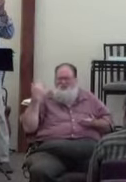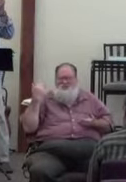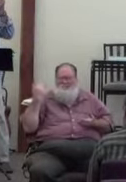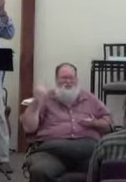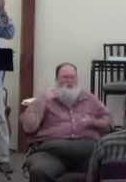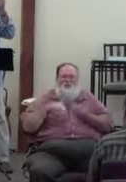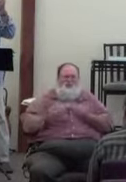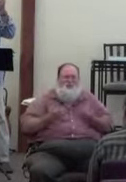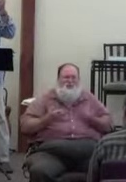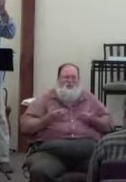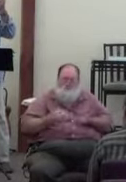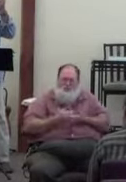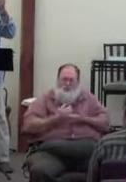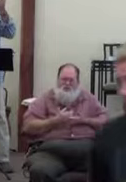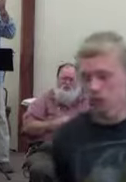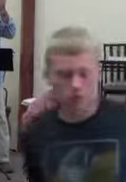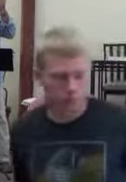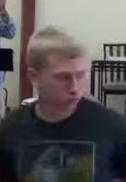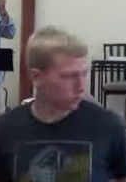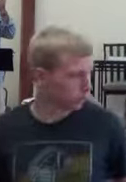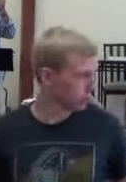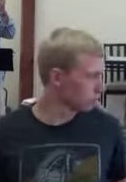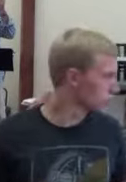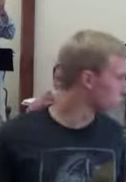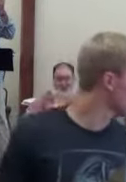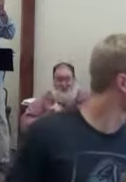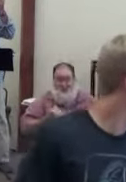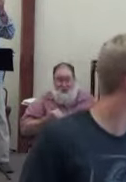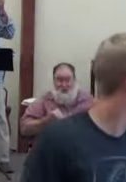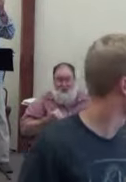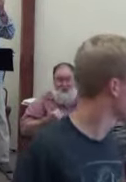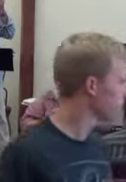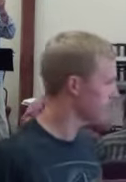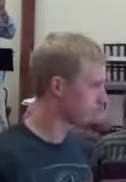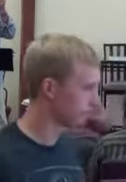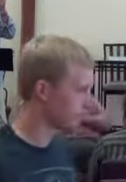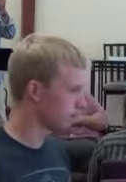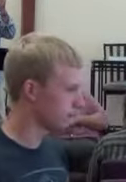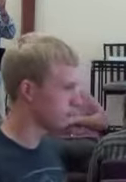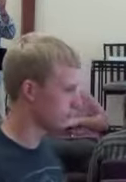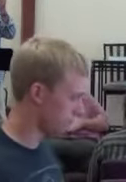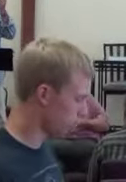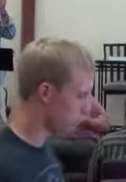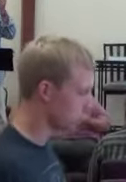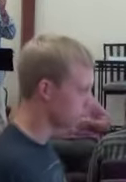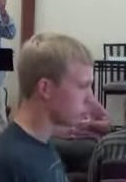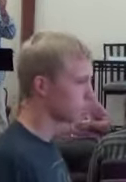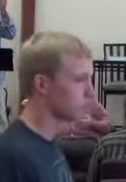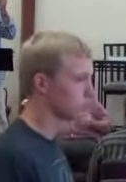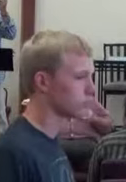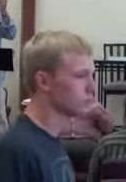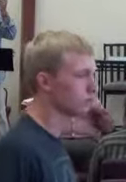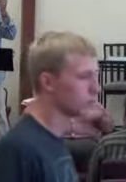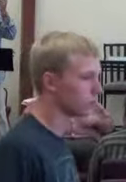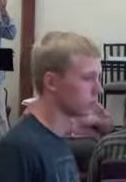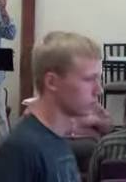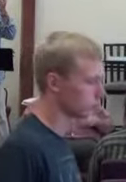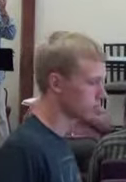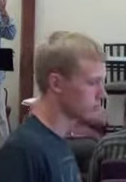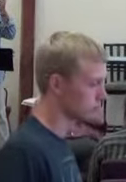brand new. But I'm here to tell you, there are days that my flesh overtakes me.